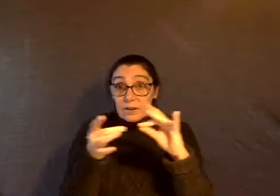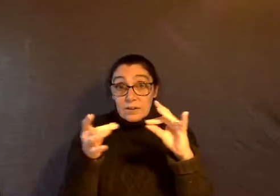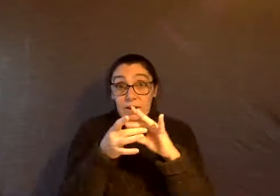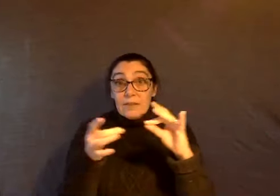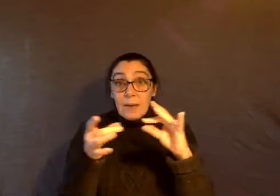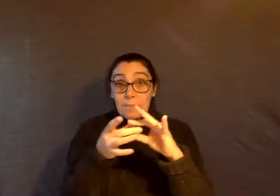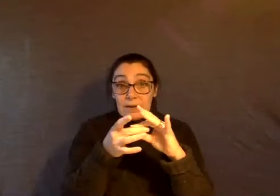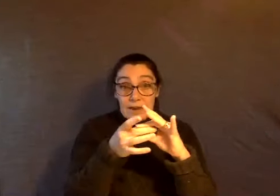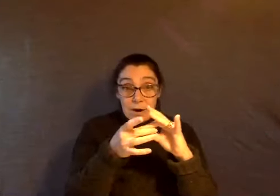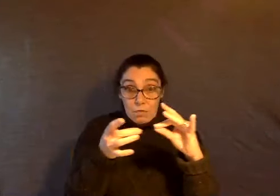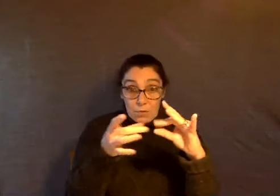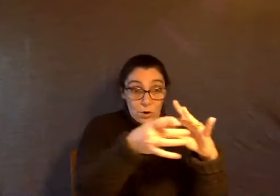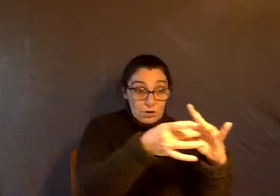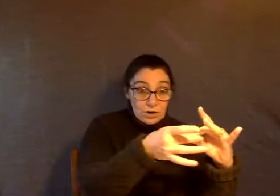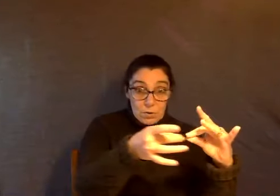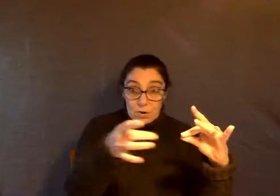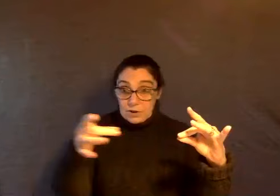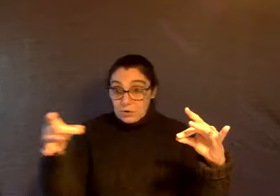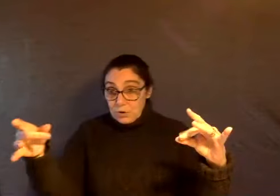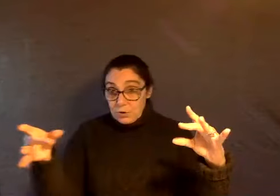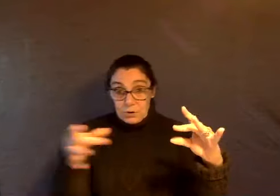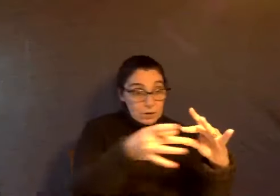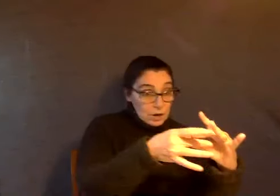captions, that means like the words that go across,